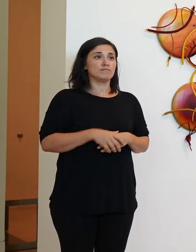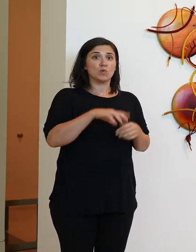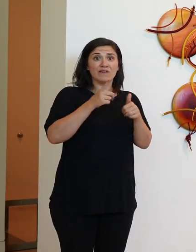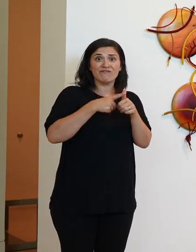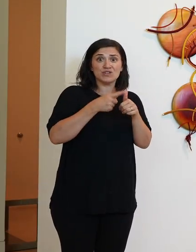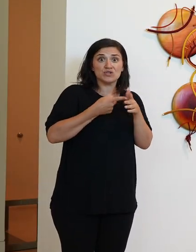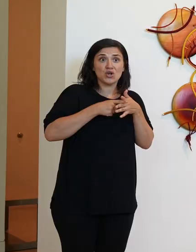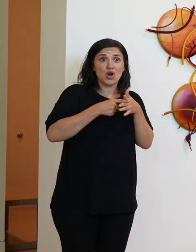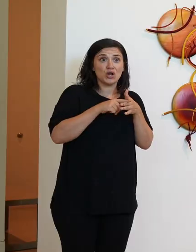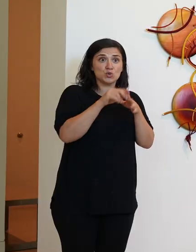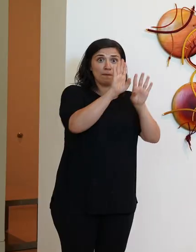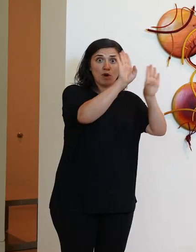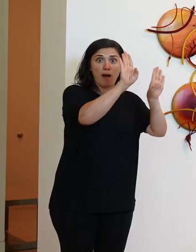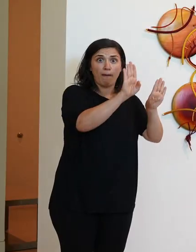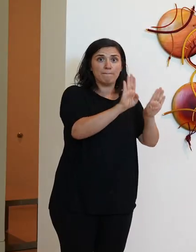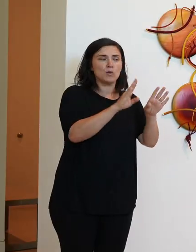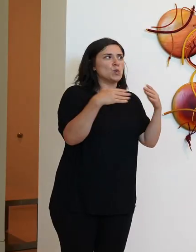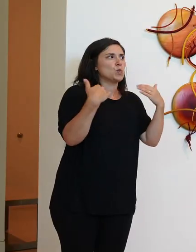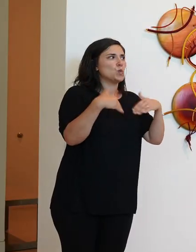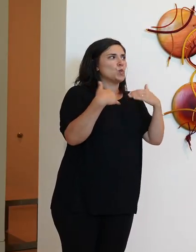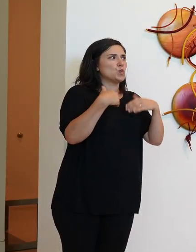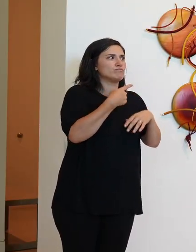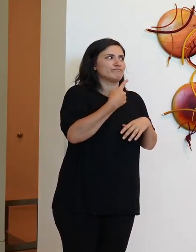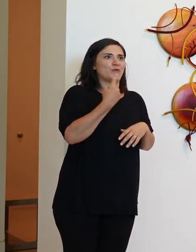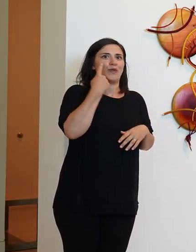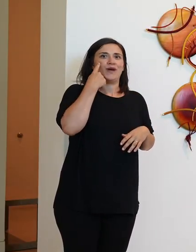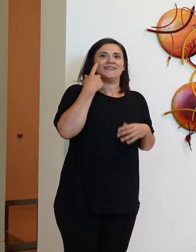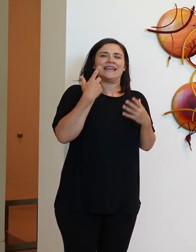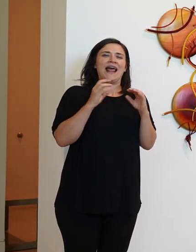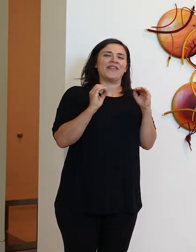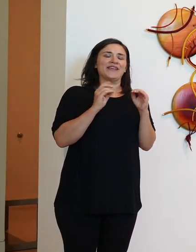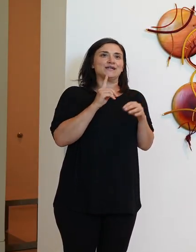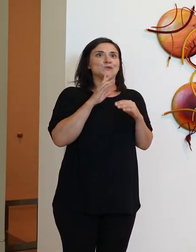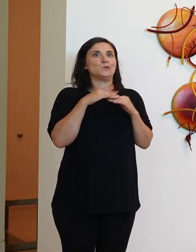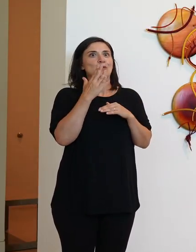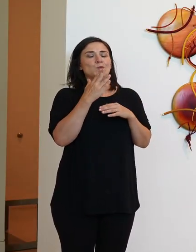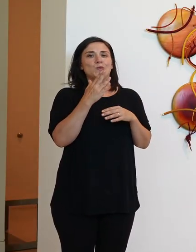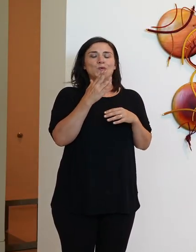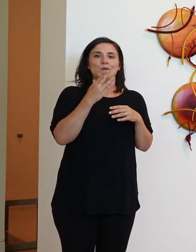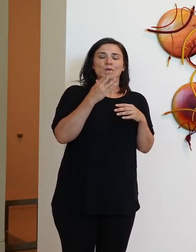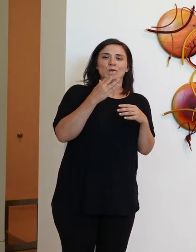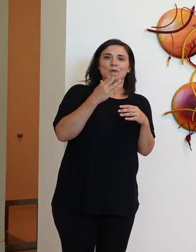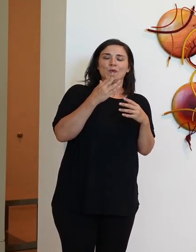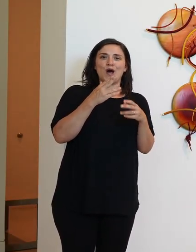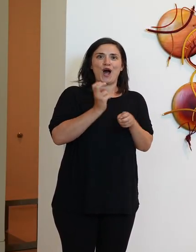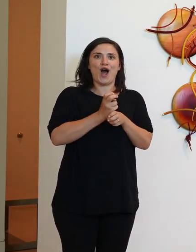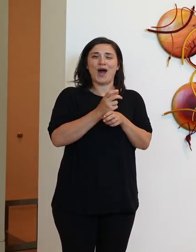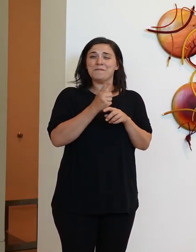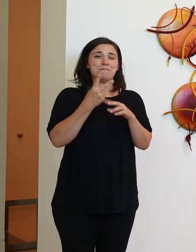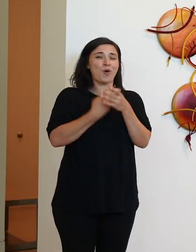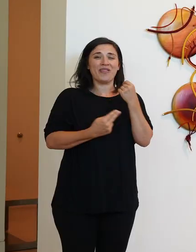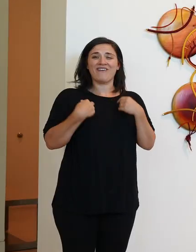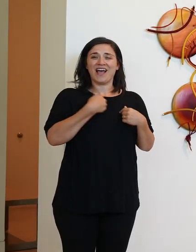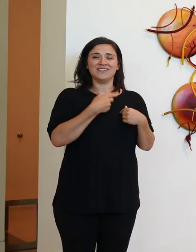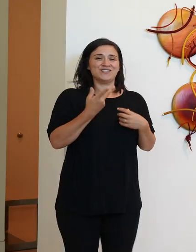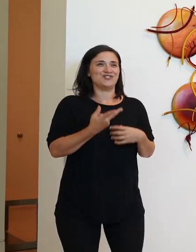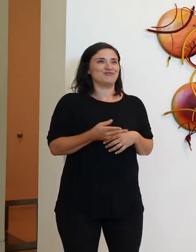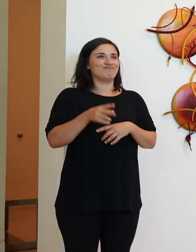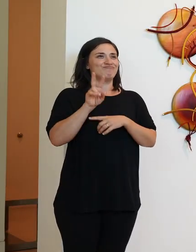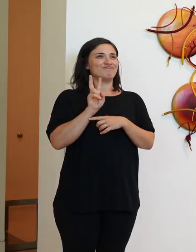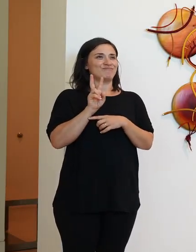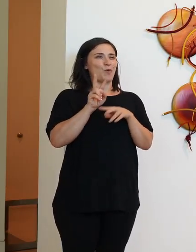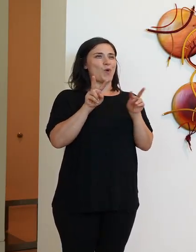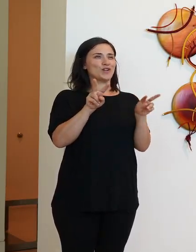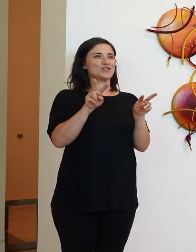just to, not to our, surprise, we both stood back and went, well, cool.